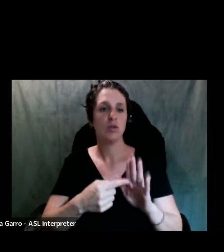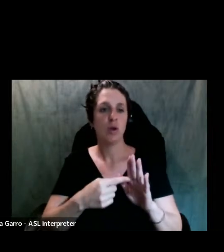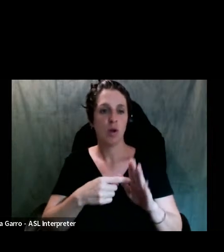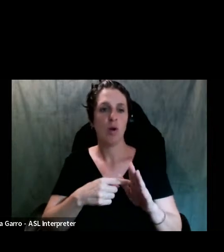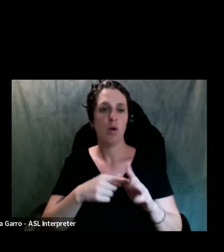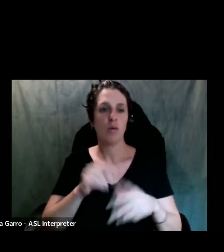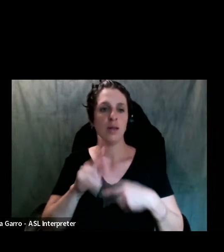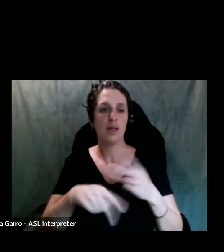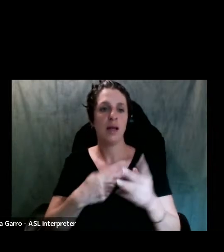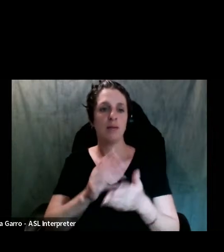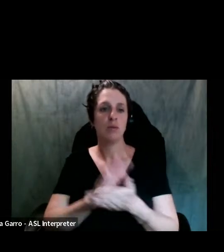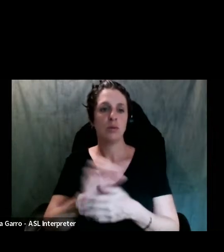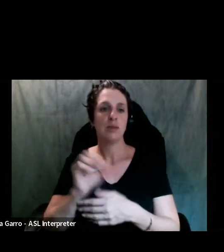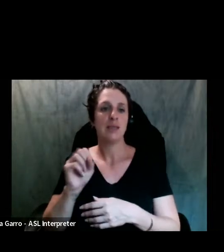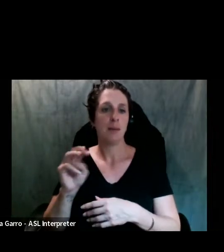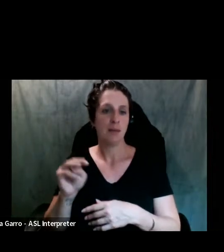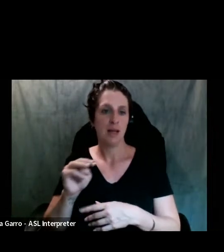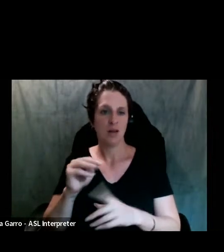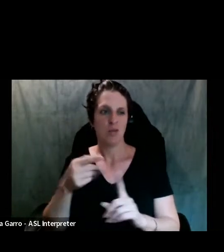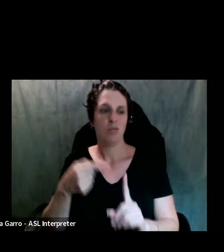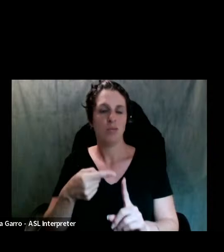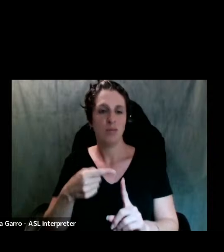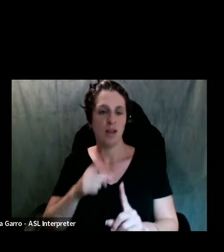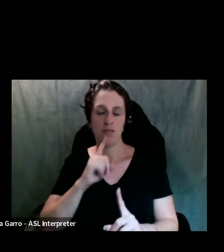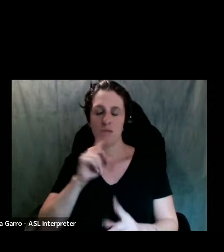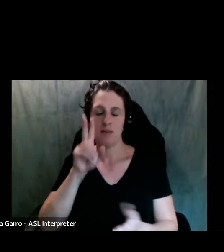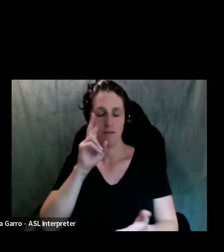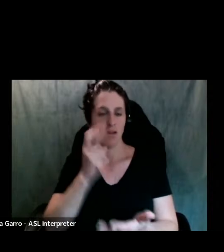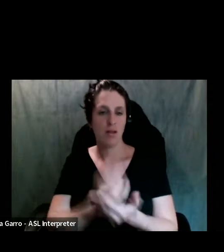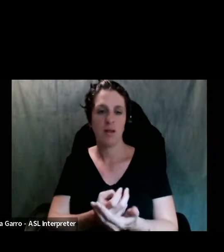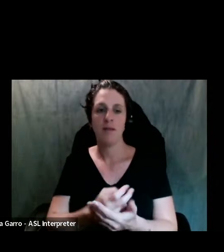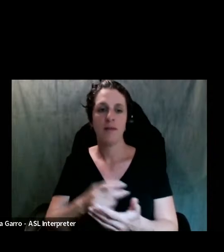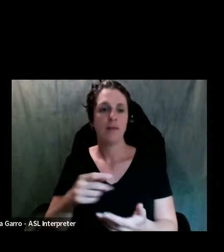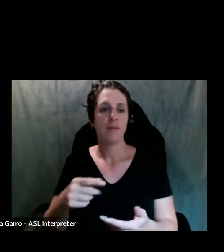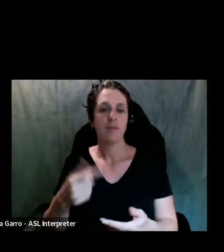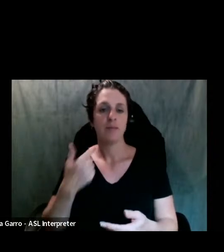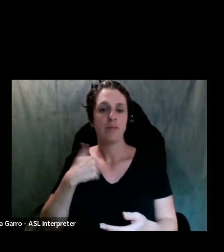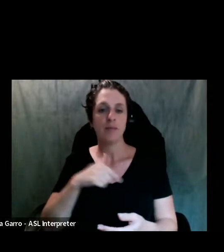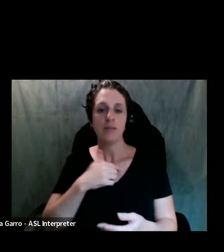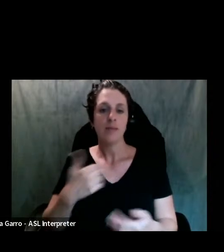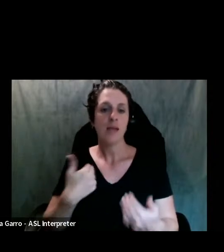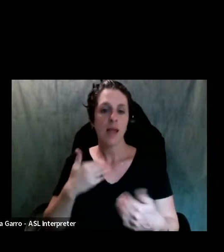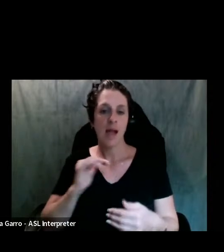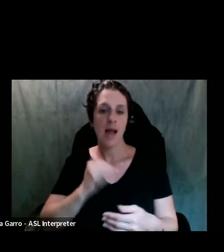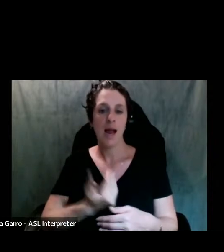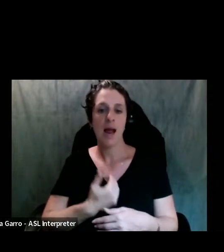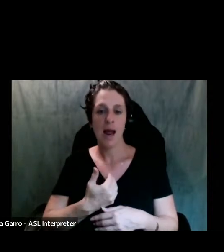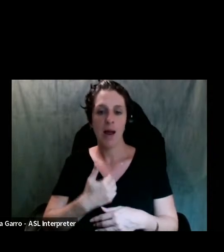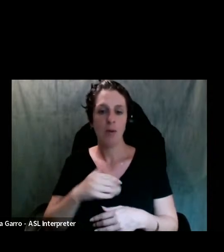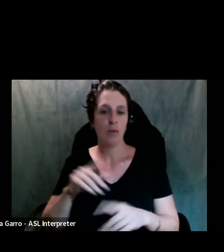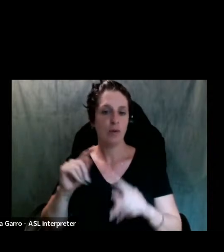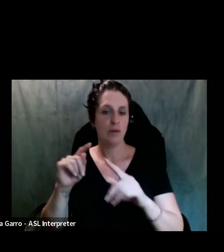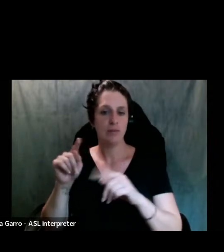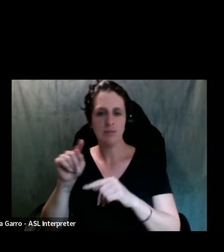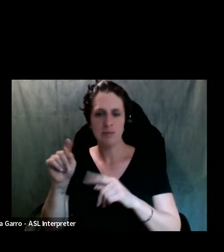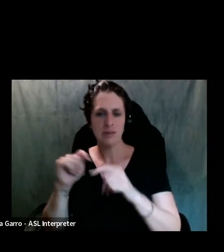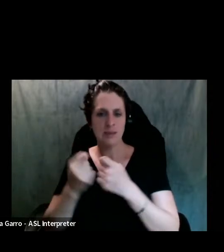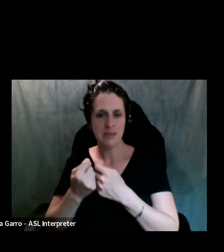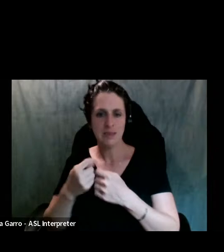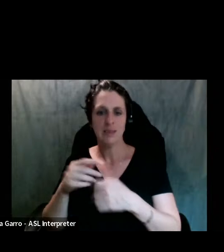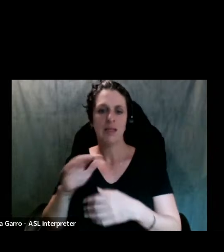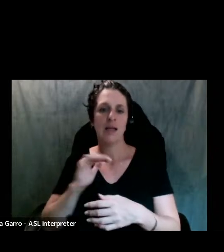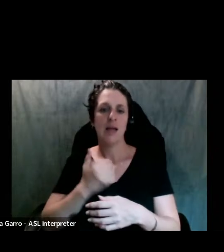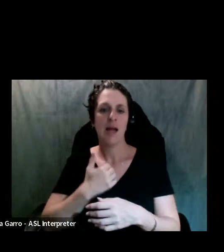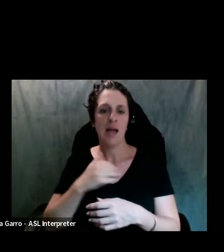is. I just fell in love with it. We had our folklorico team in there. We had our K-pop club, our Bollywood